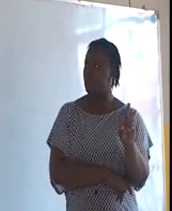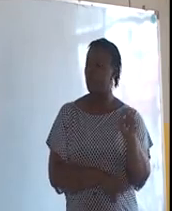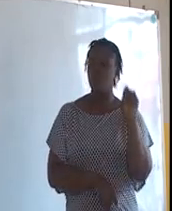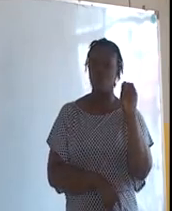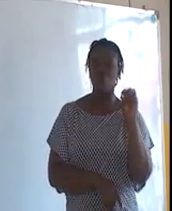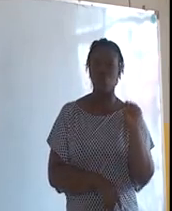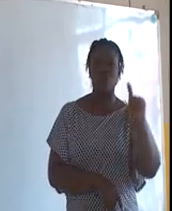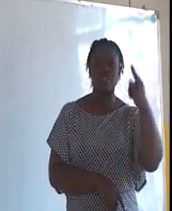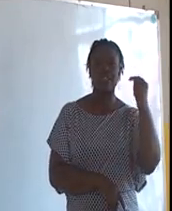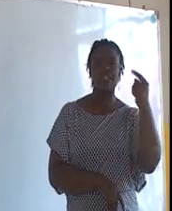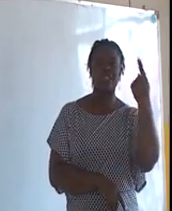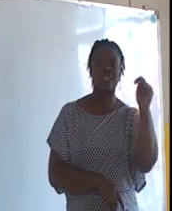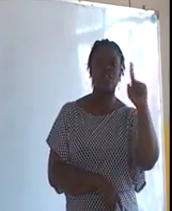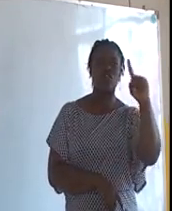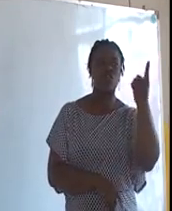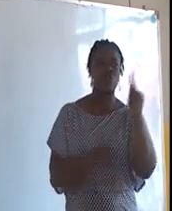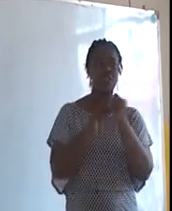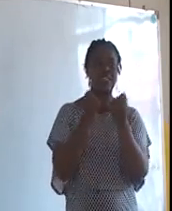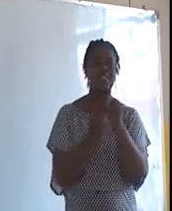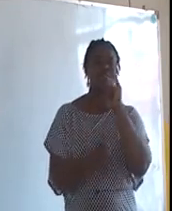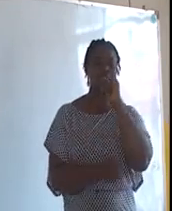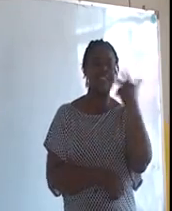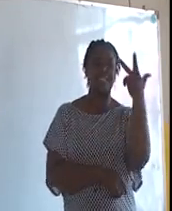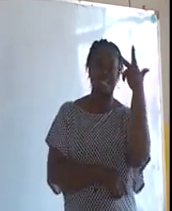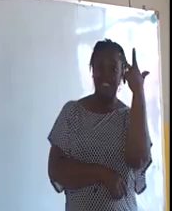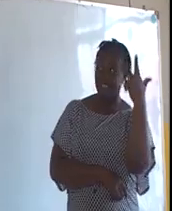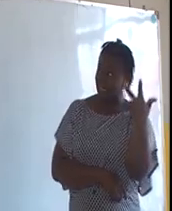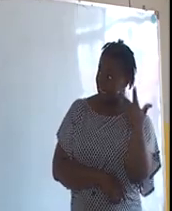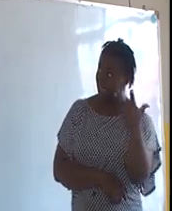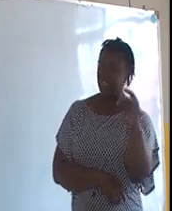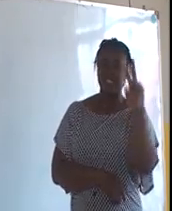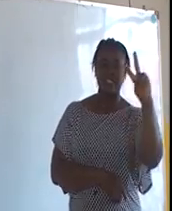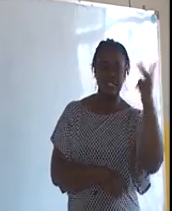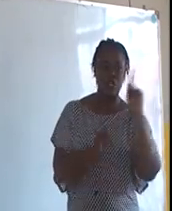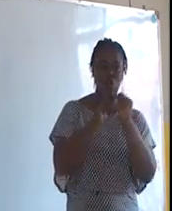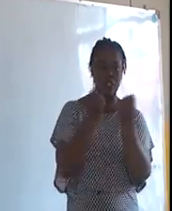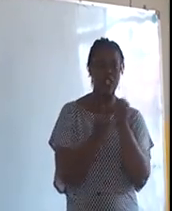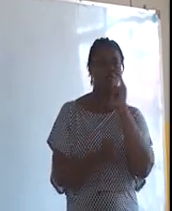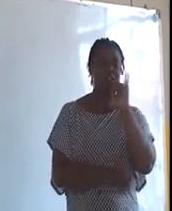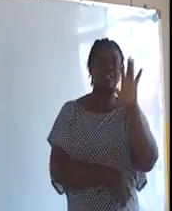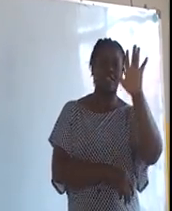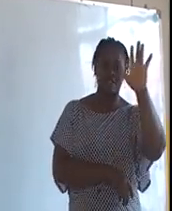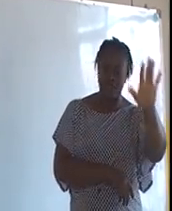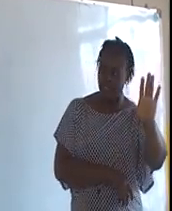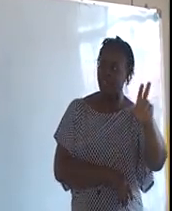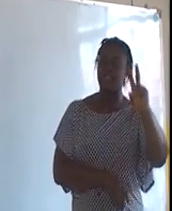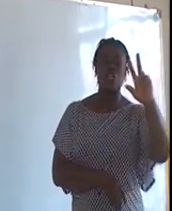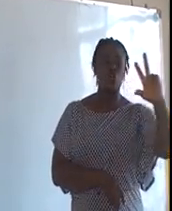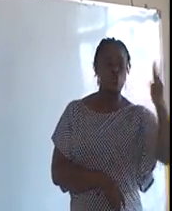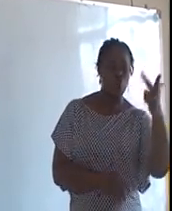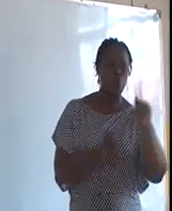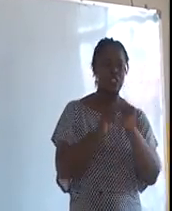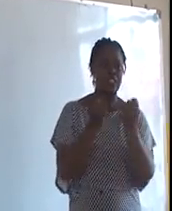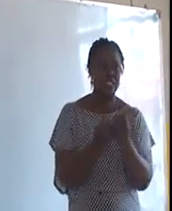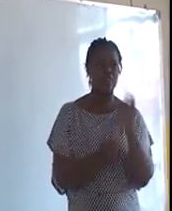So the first 10 is 3, the second 10 is 5, the third 10 7,